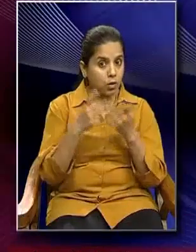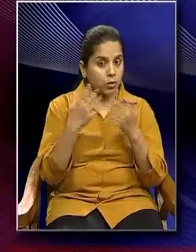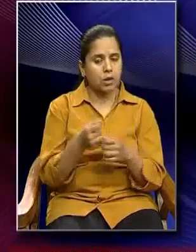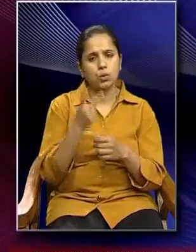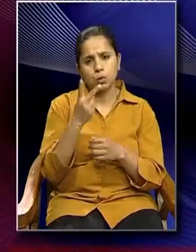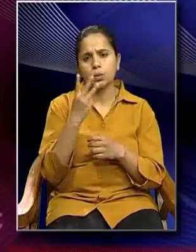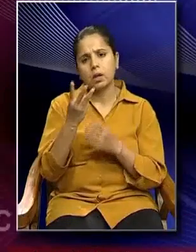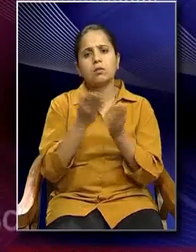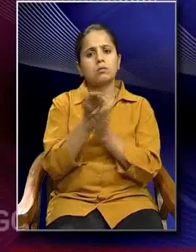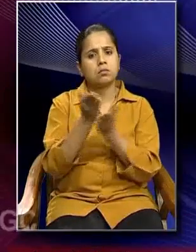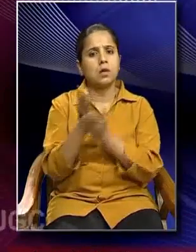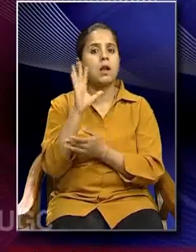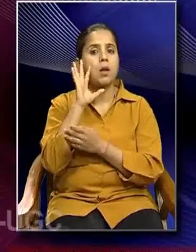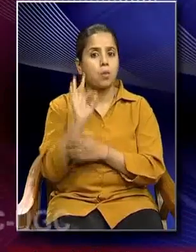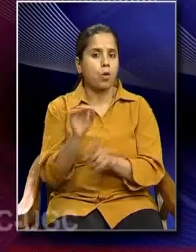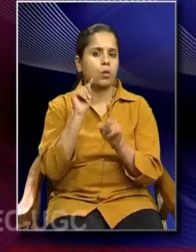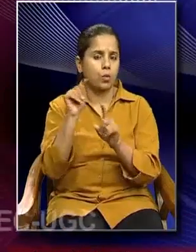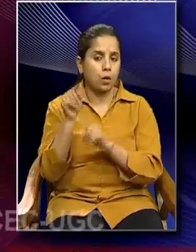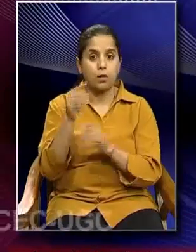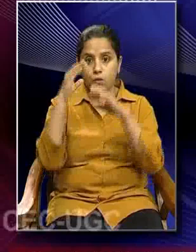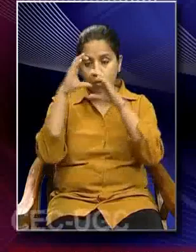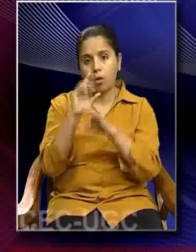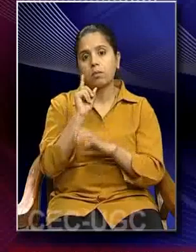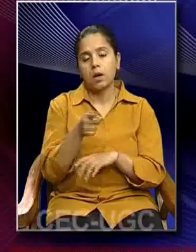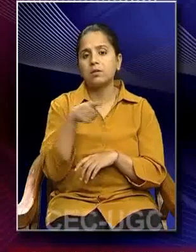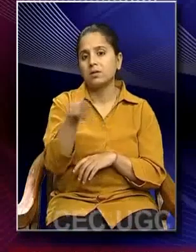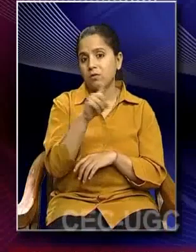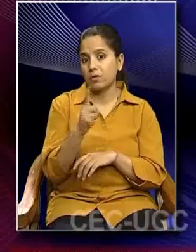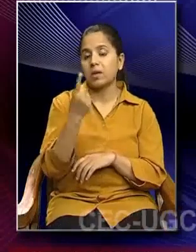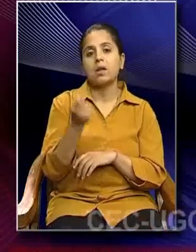2-3 important views that we have to focus. First, we have to understand